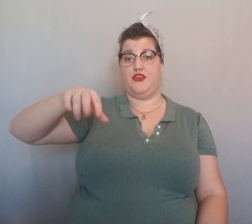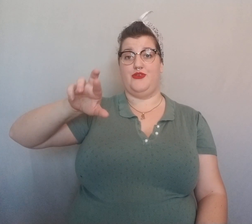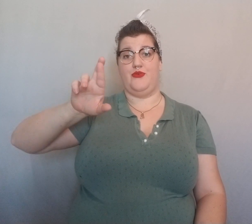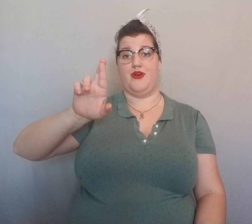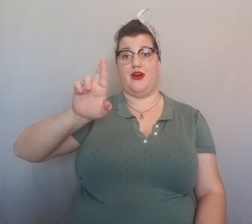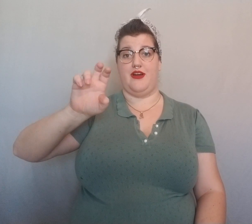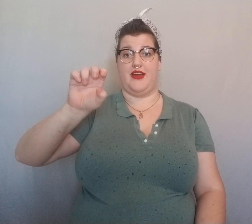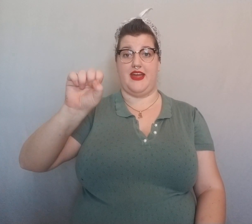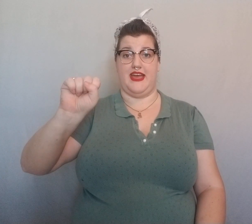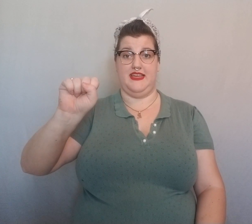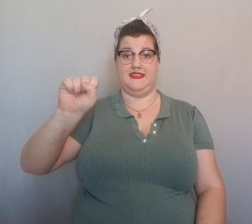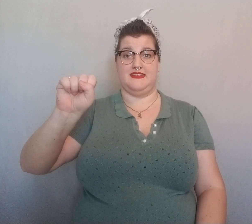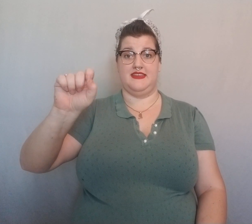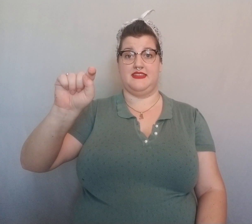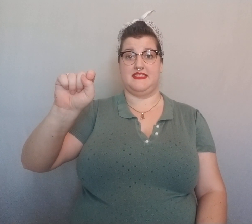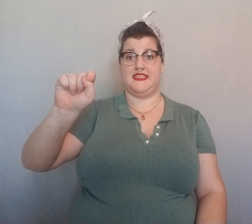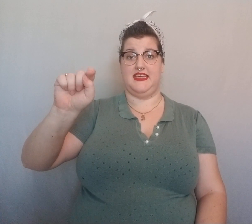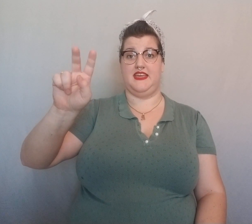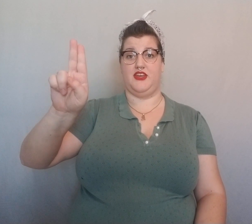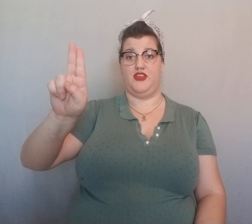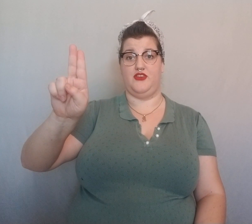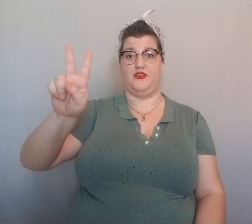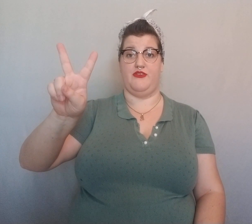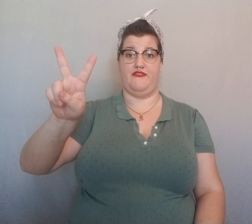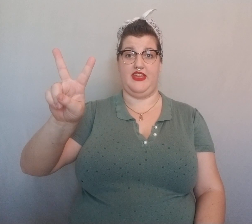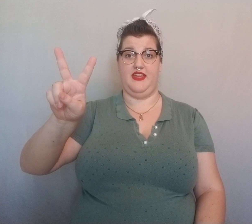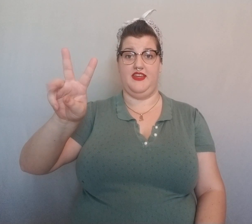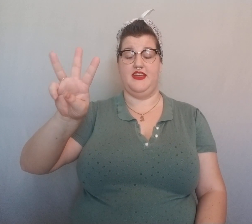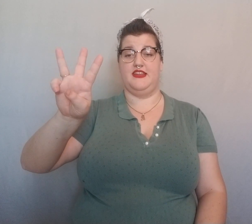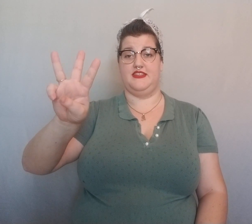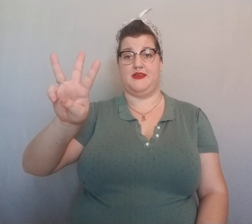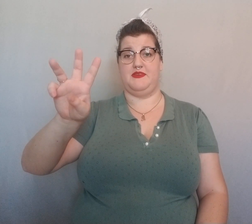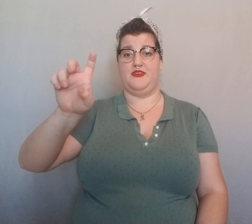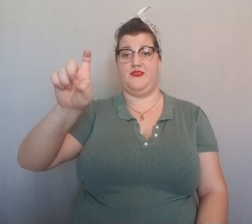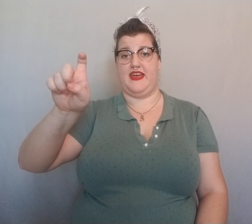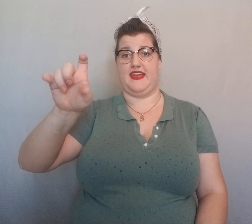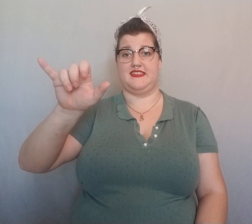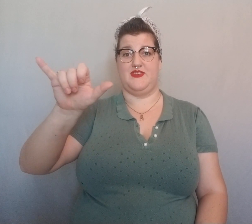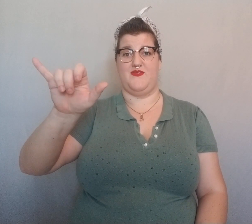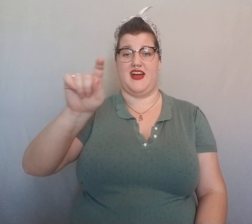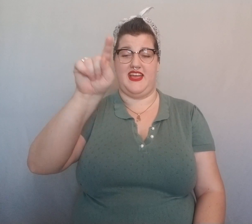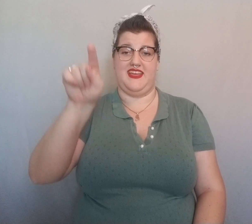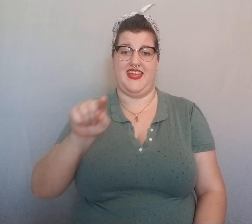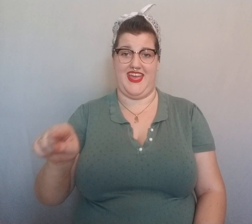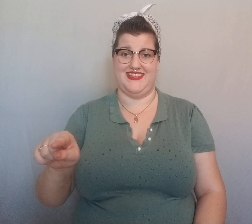Q, R, S, T, U, V, W, X, Y, and Z.